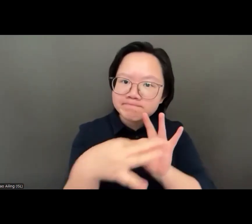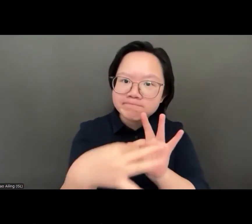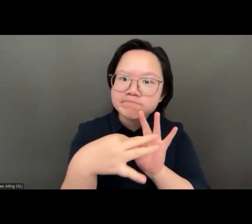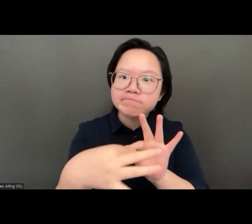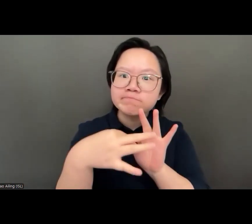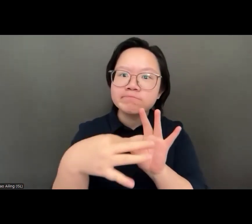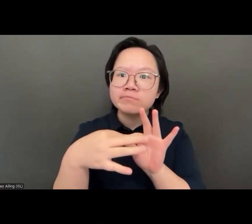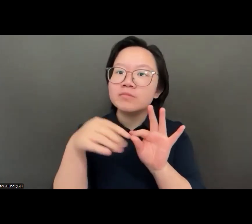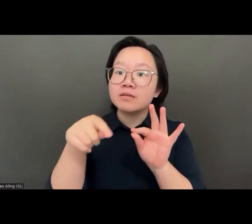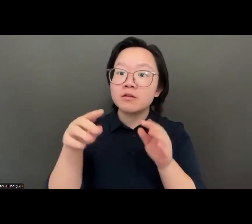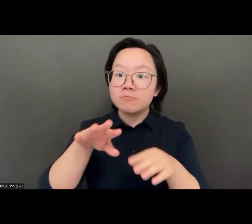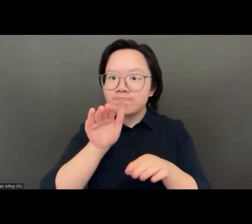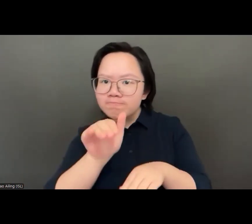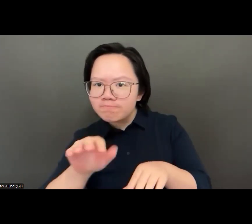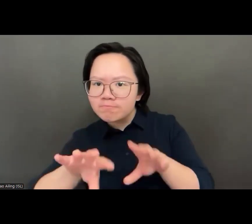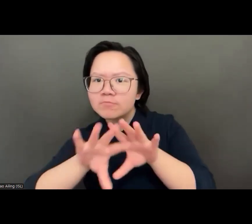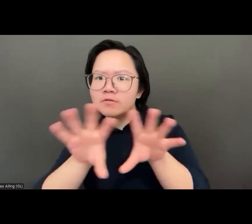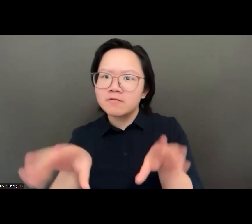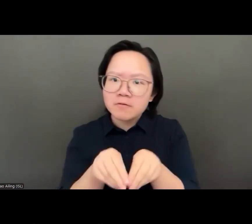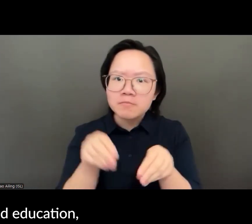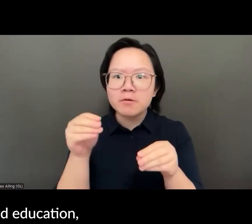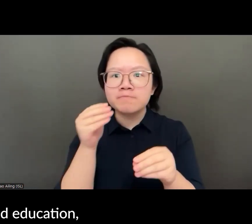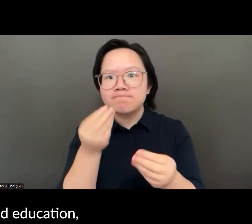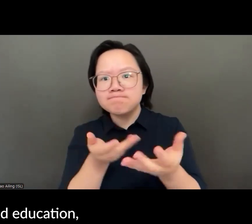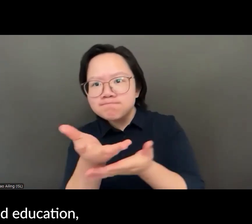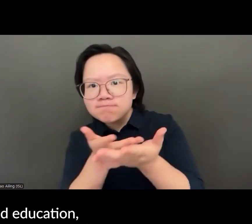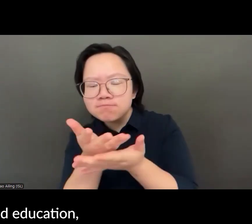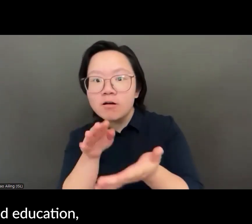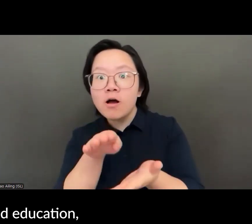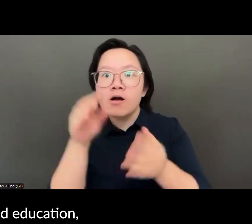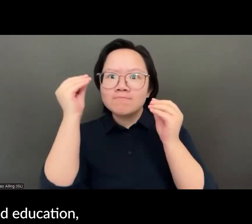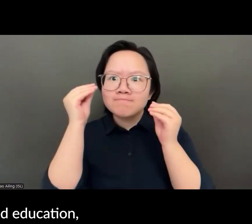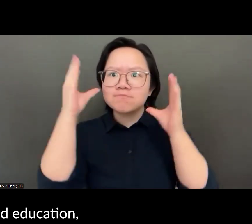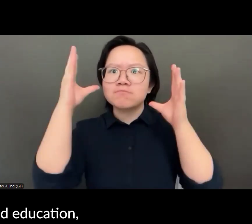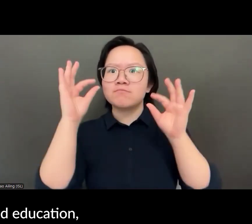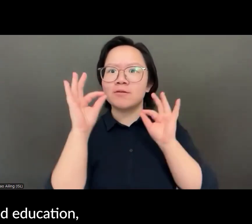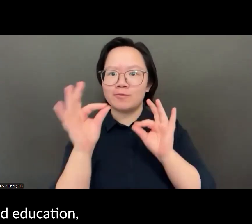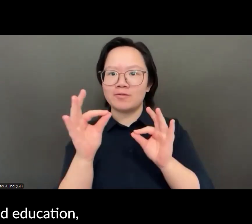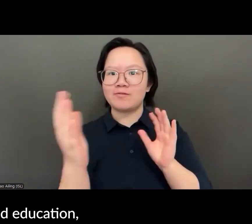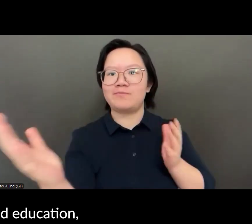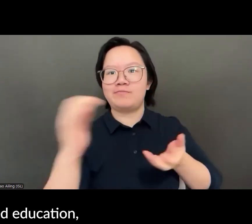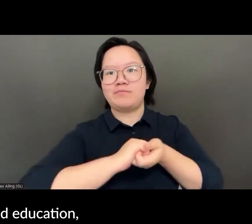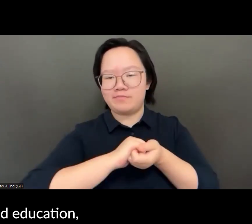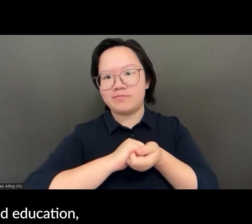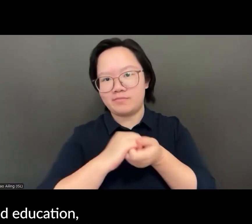to mention some of the practices from our home-based education. especially while we